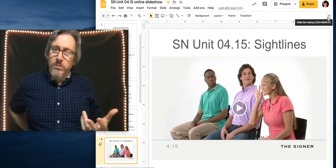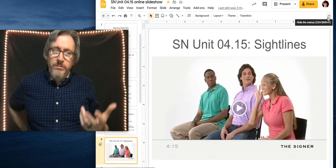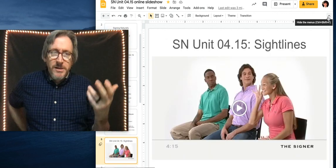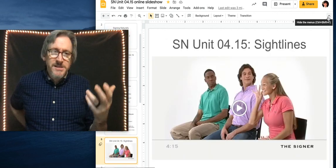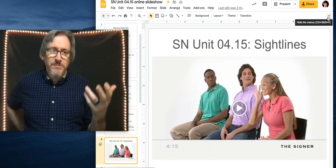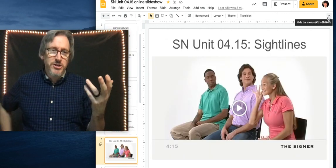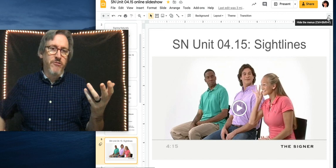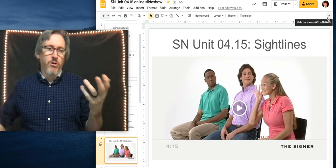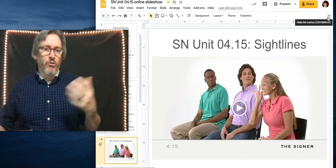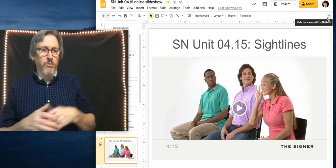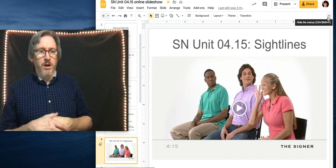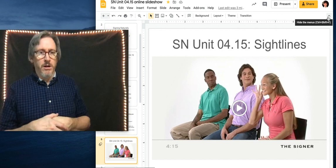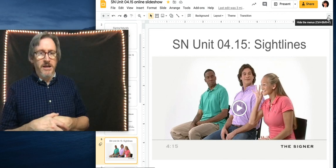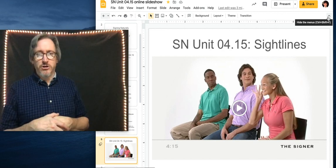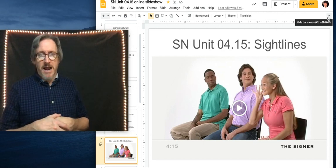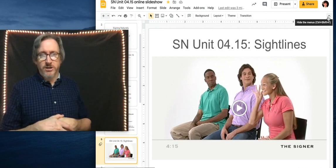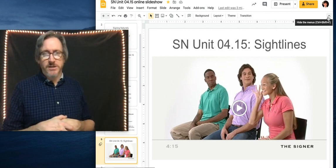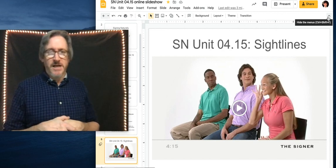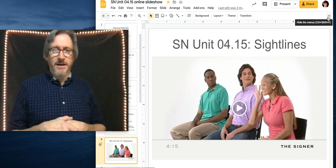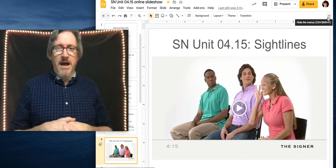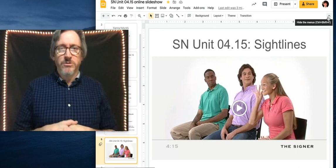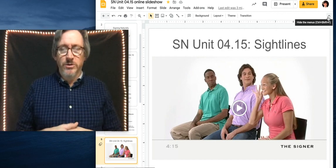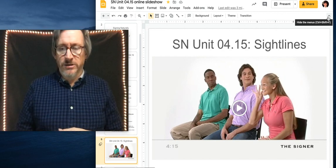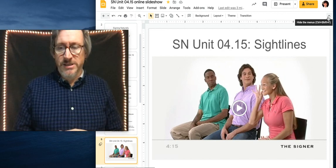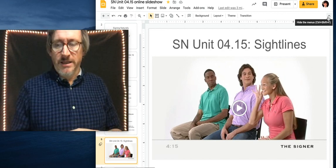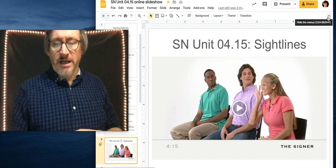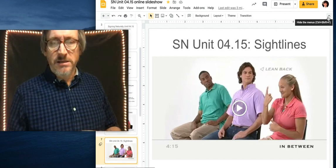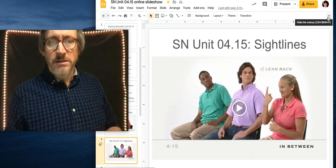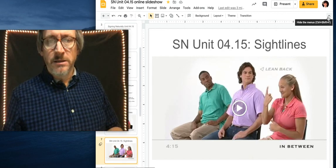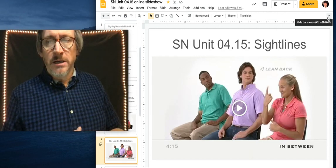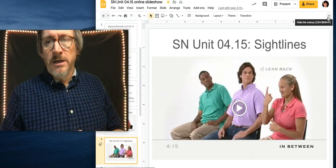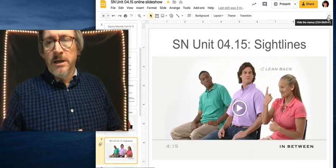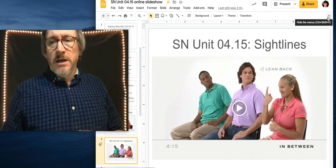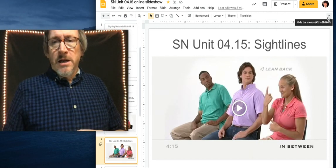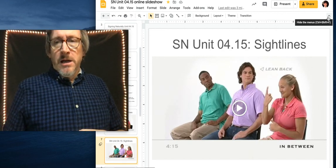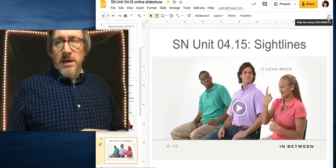show some general interactions on how to clear sight lines.